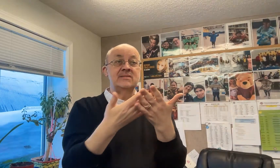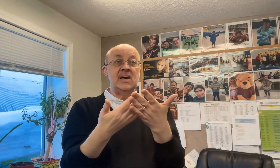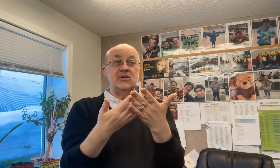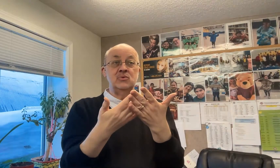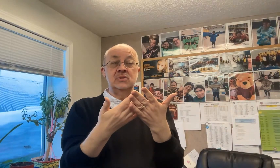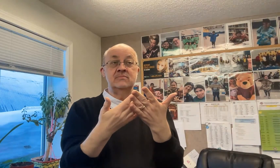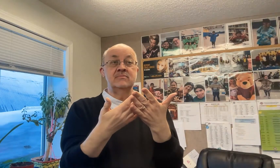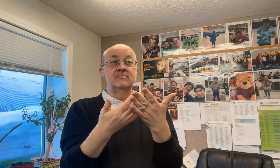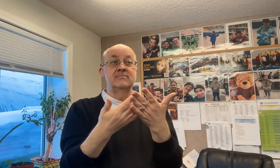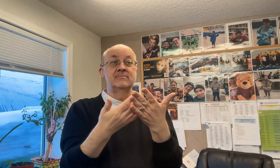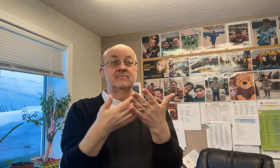schedule,